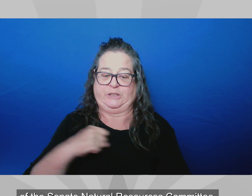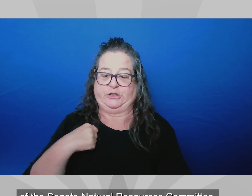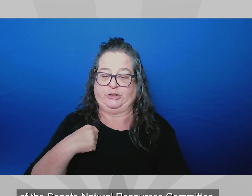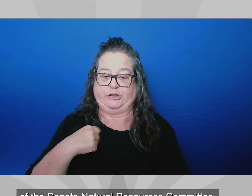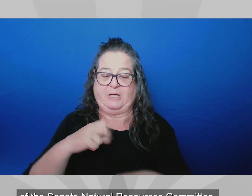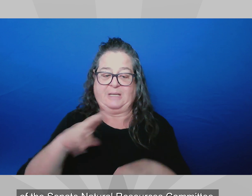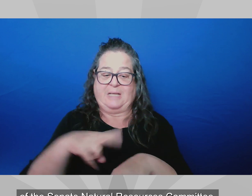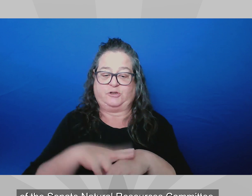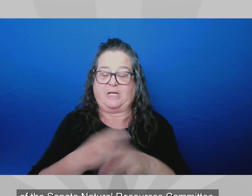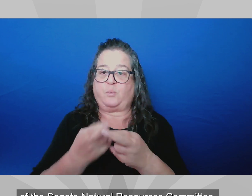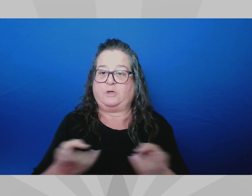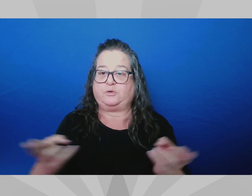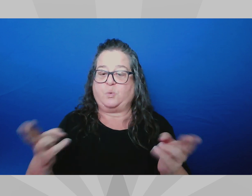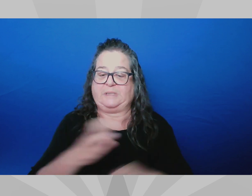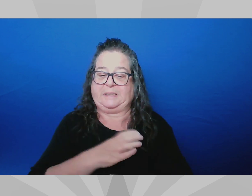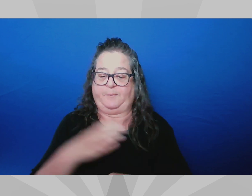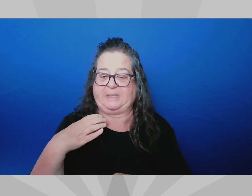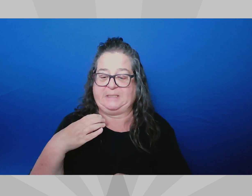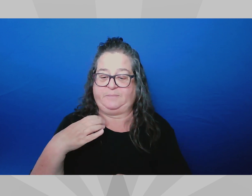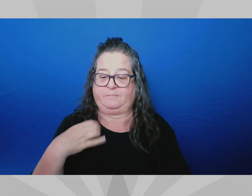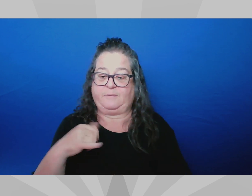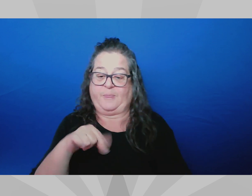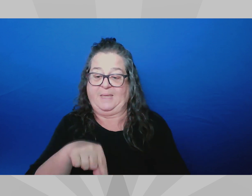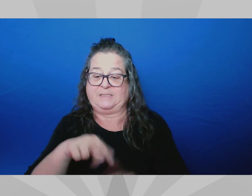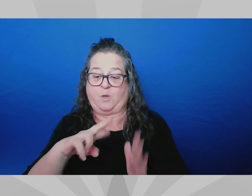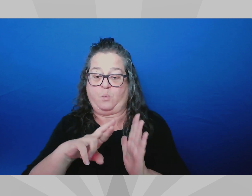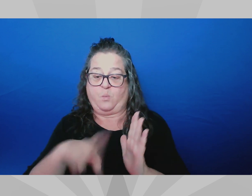Senate Natural Resources Committee.